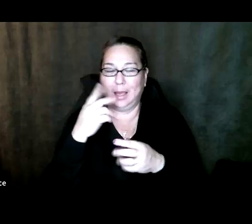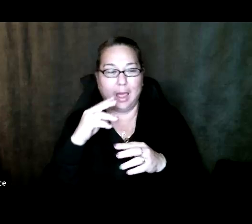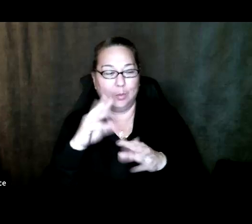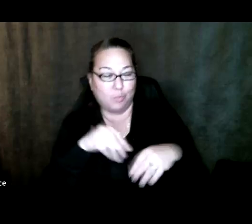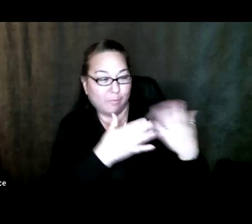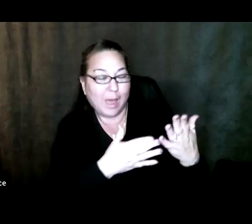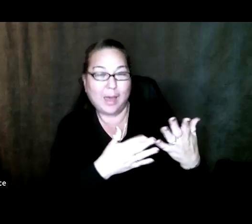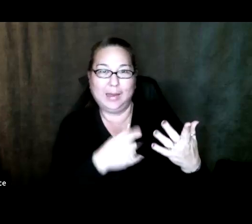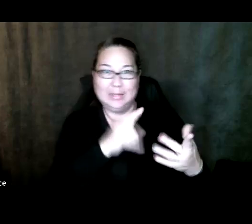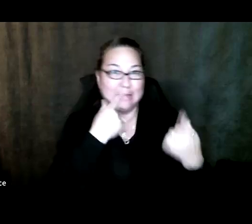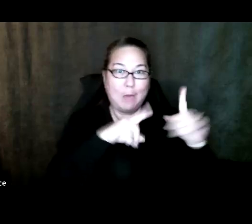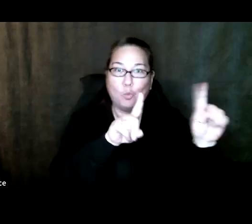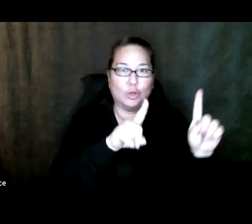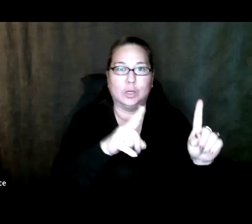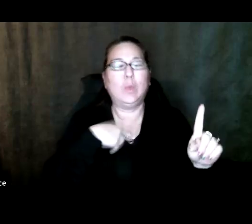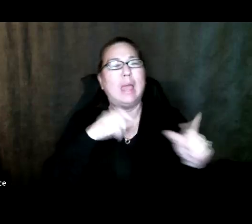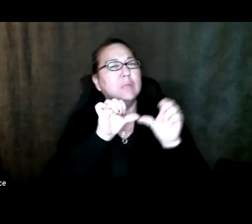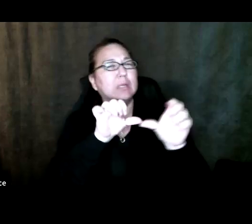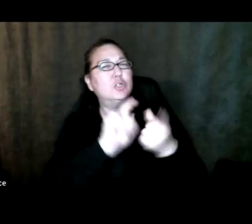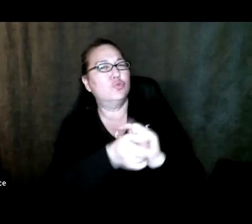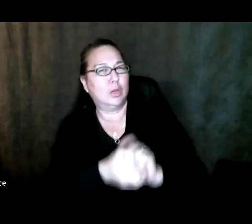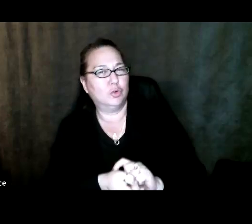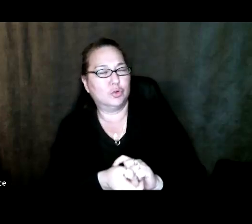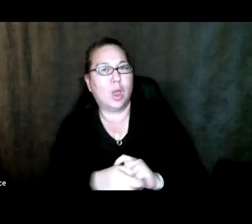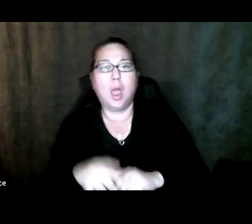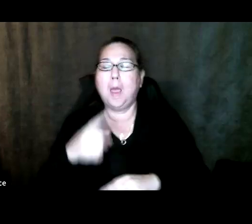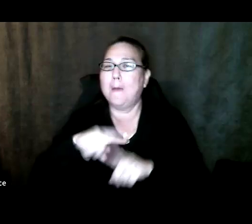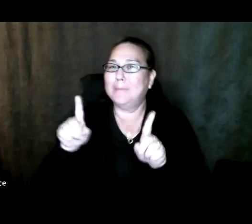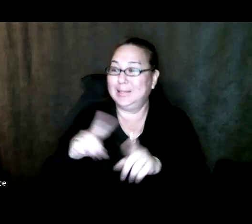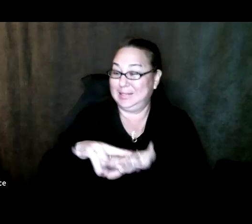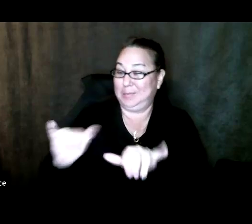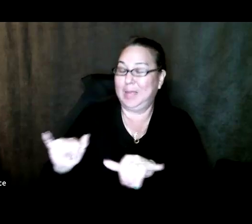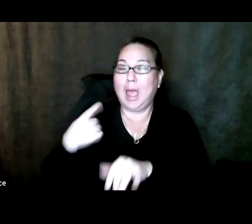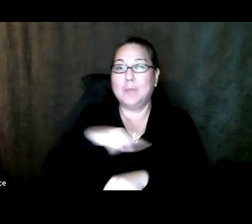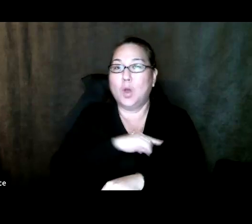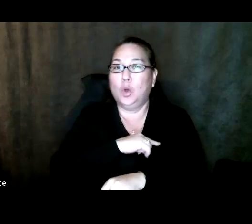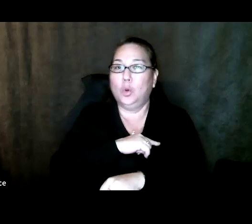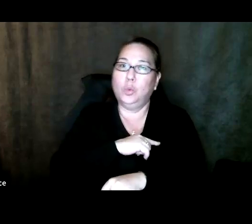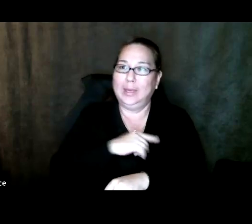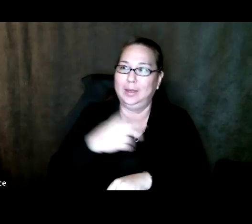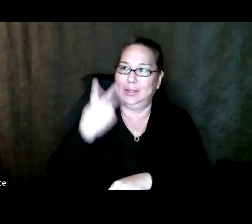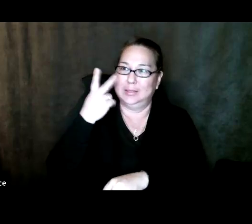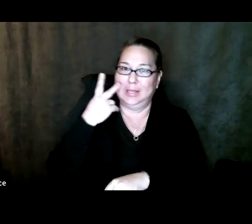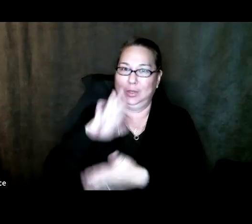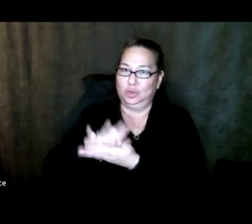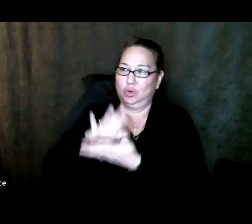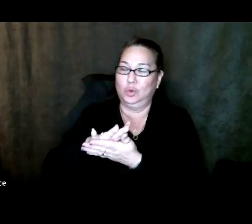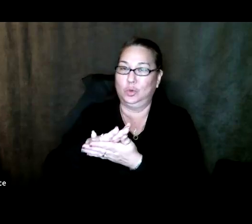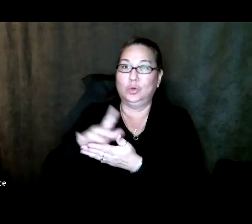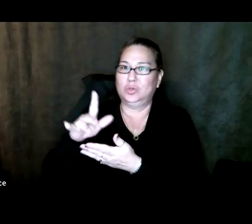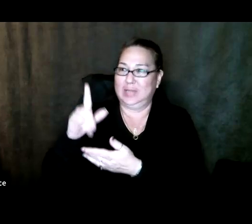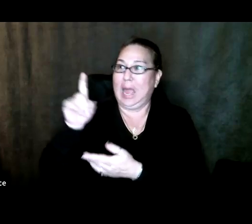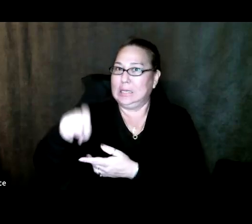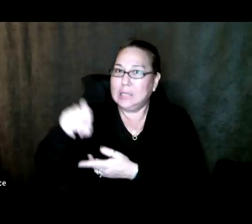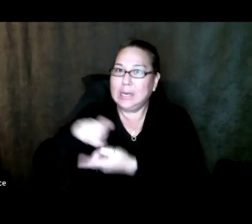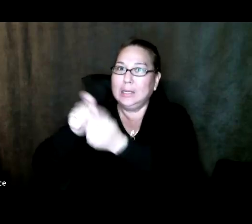are schools that have been in transformation, but aren't showing the same forward movement as others. And that's where we're really